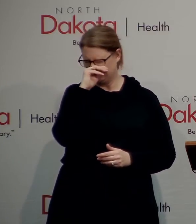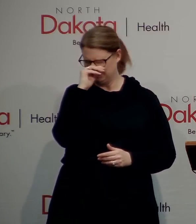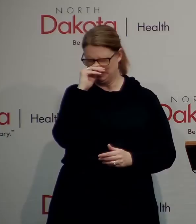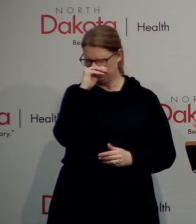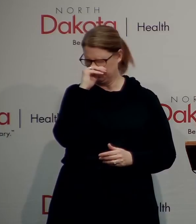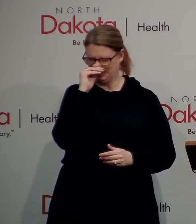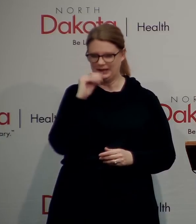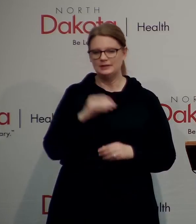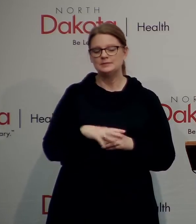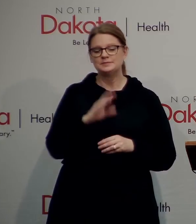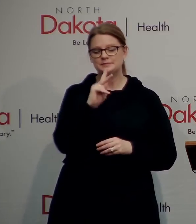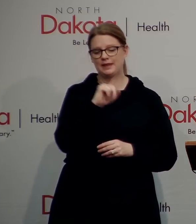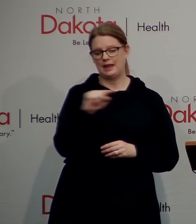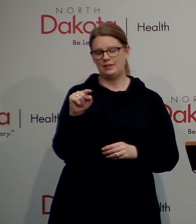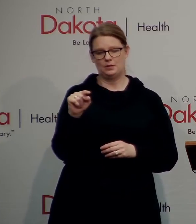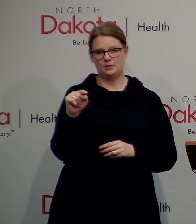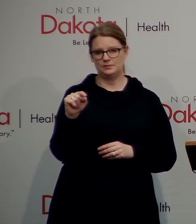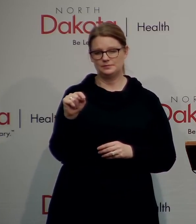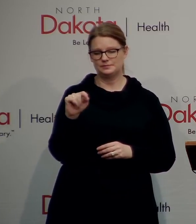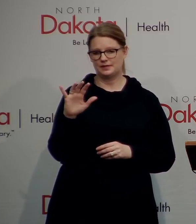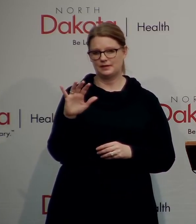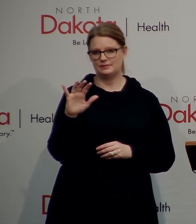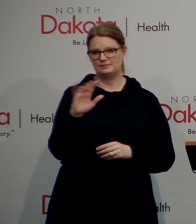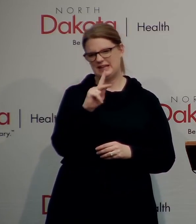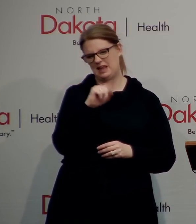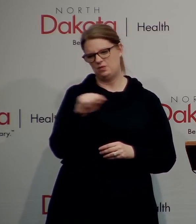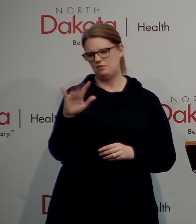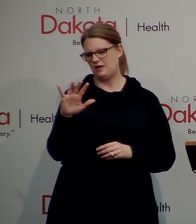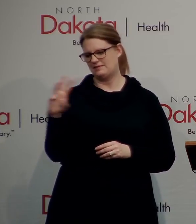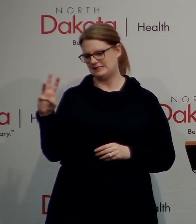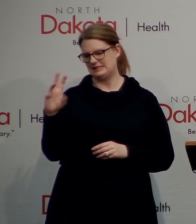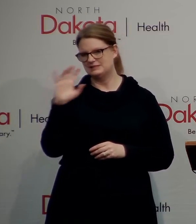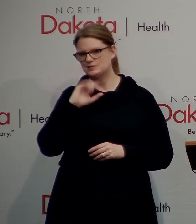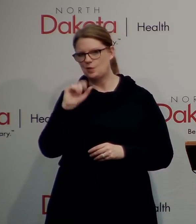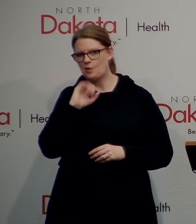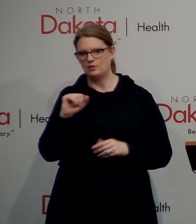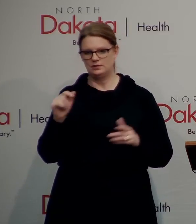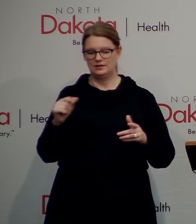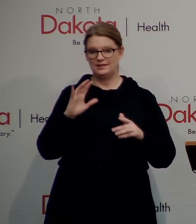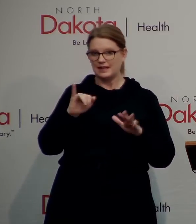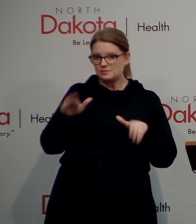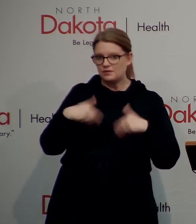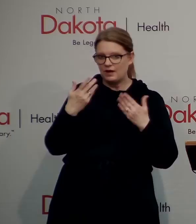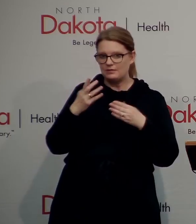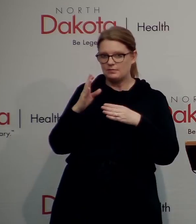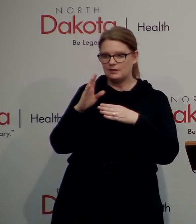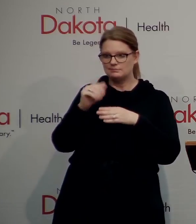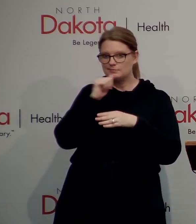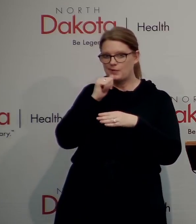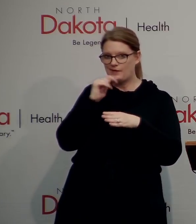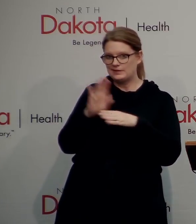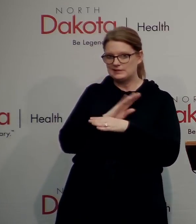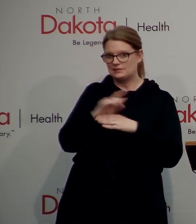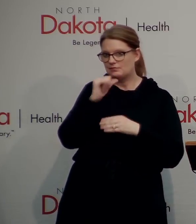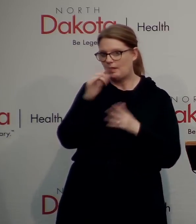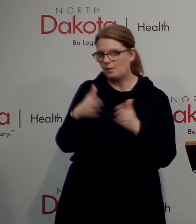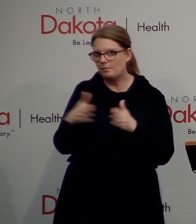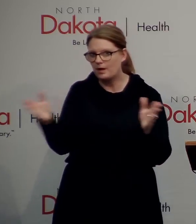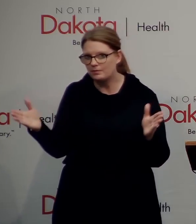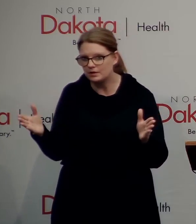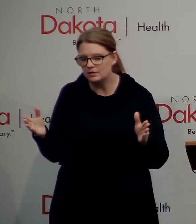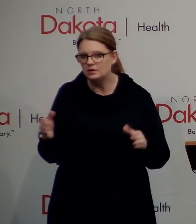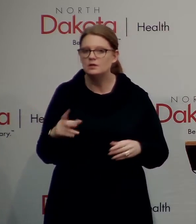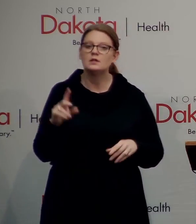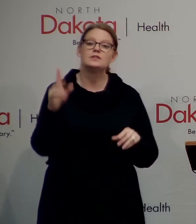talking about K through 5 or 6 years old. That is delivered by the private sector, not by the public sector in North Dakota. There are